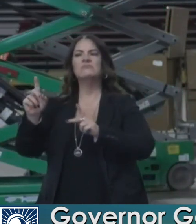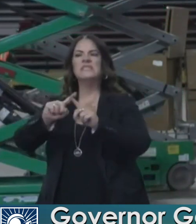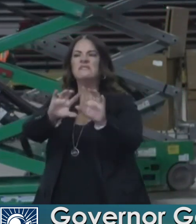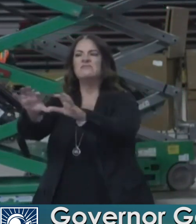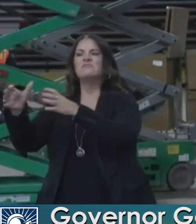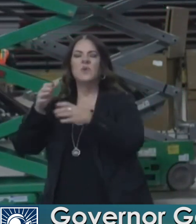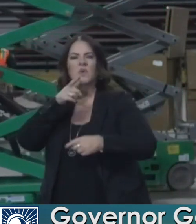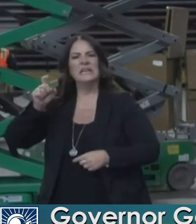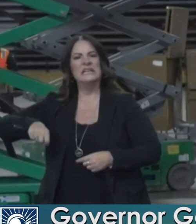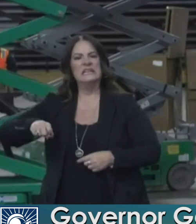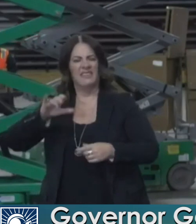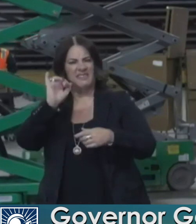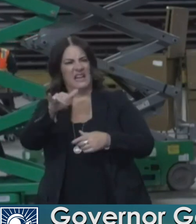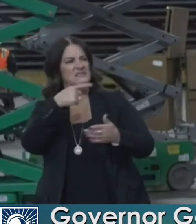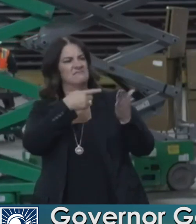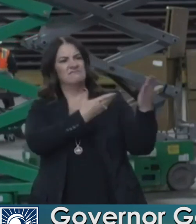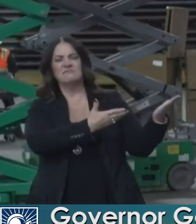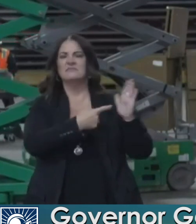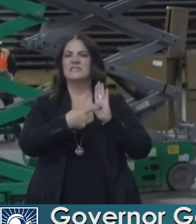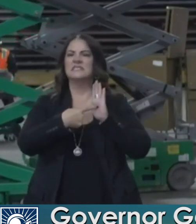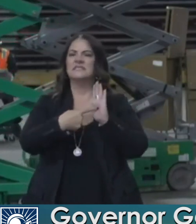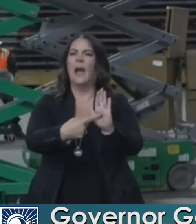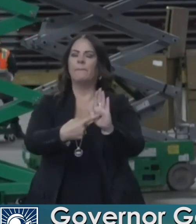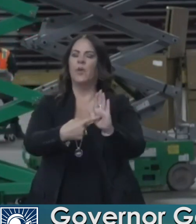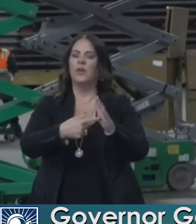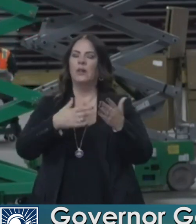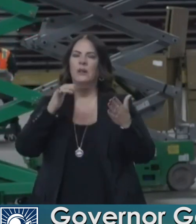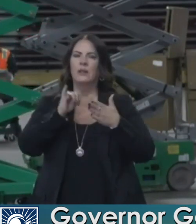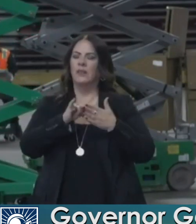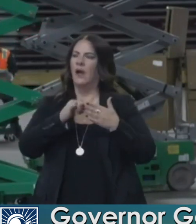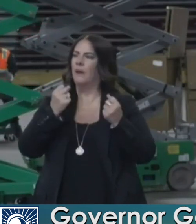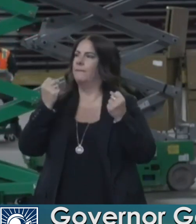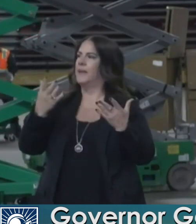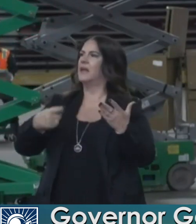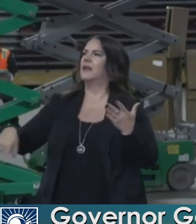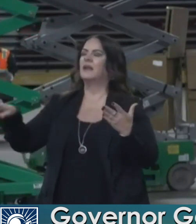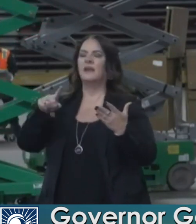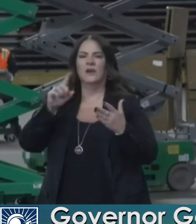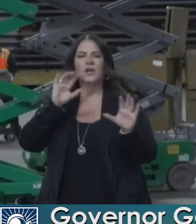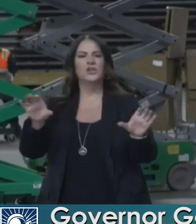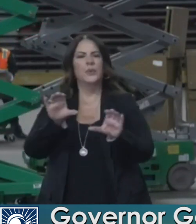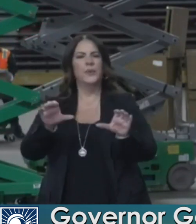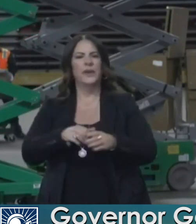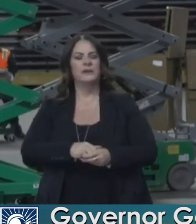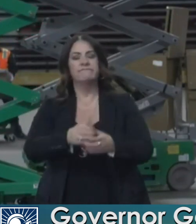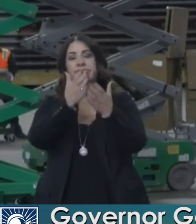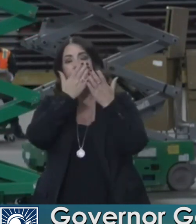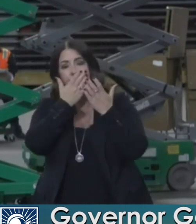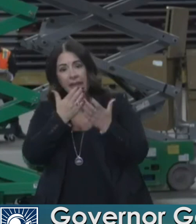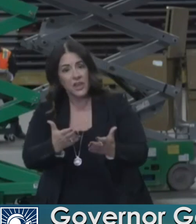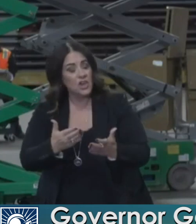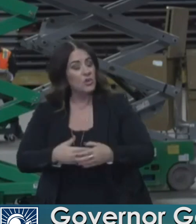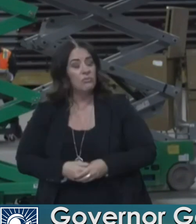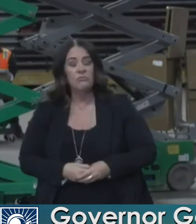example of philanthropy at scale and people extending their hand. And so, Vivek, thank you on behalf of a very grateful state,